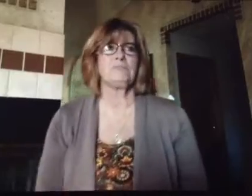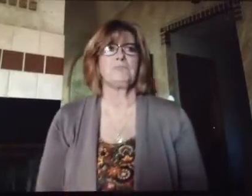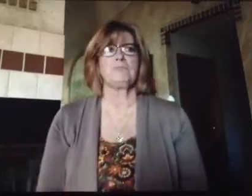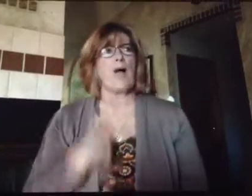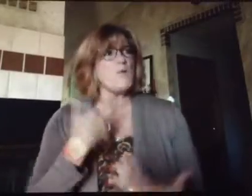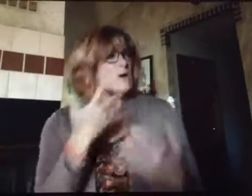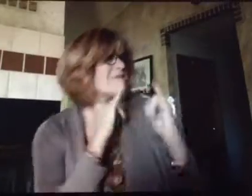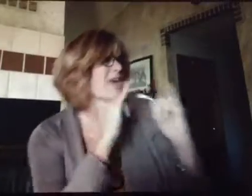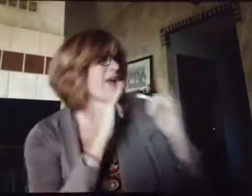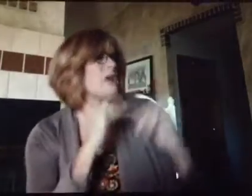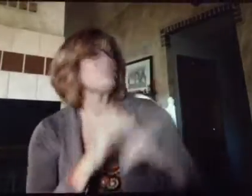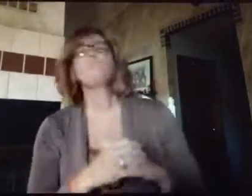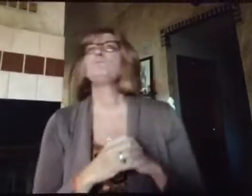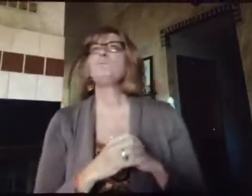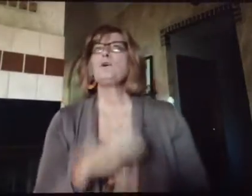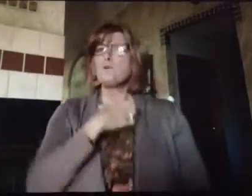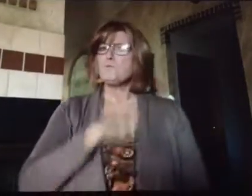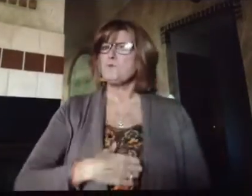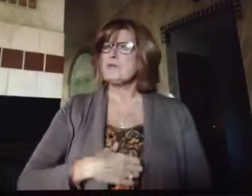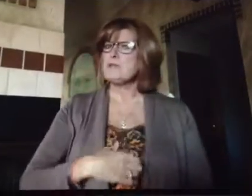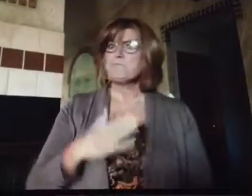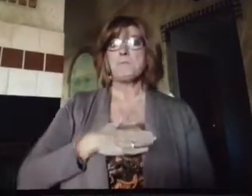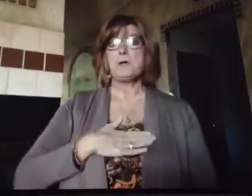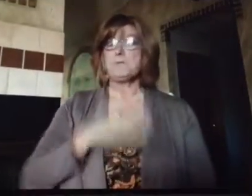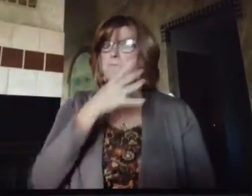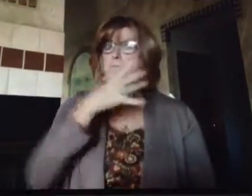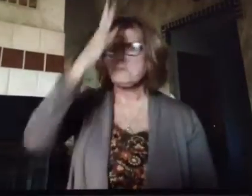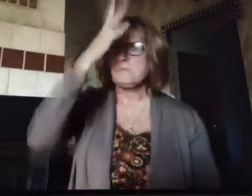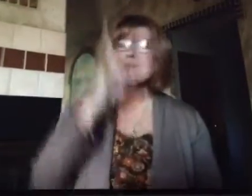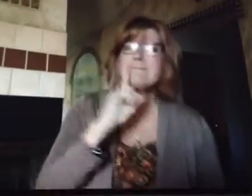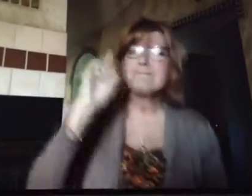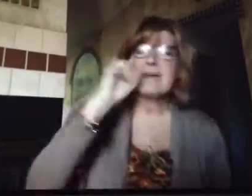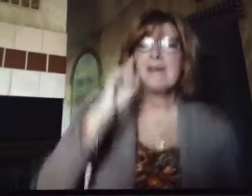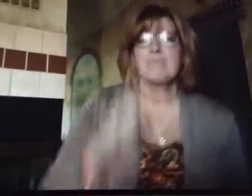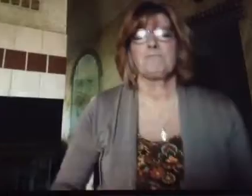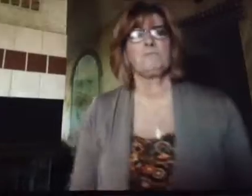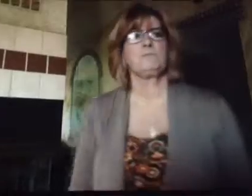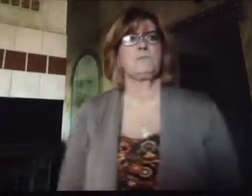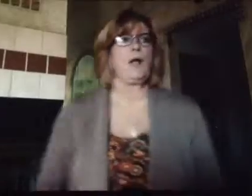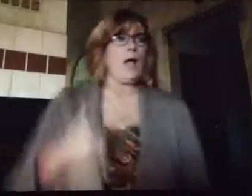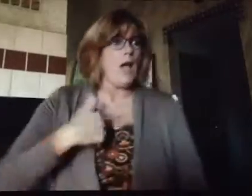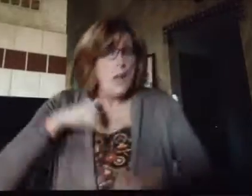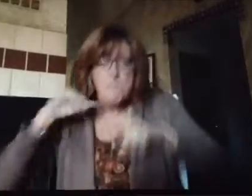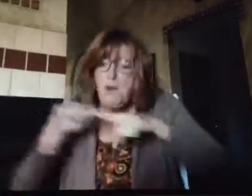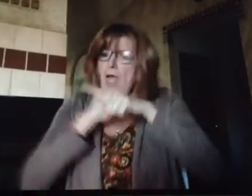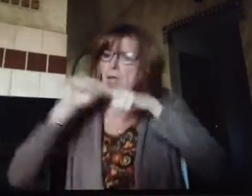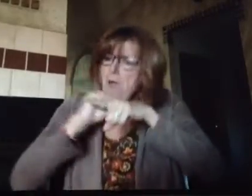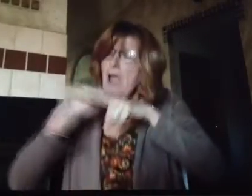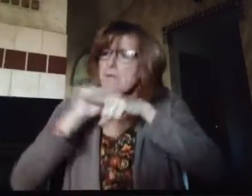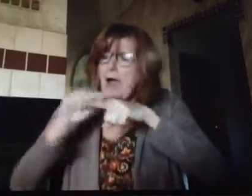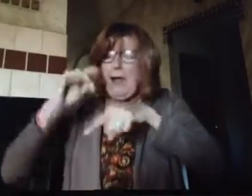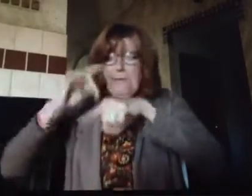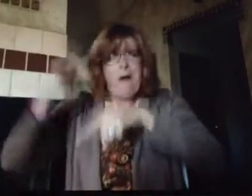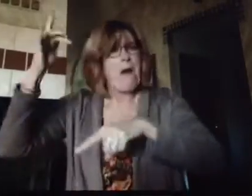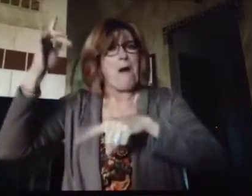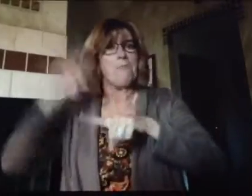sometimes they'll even be jealous and they wish they were the same as them and want their parents to be deaf,